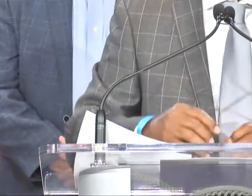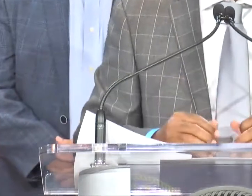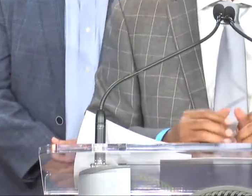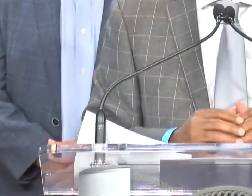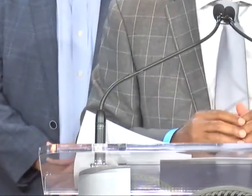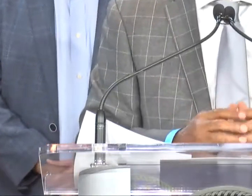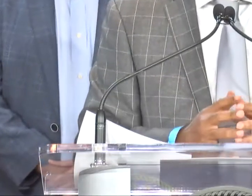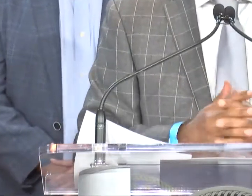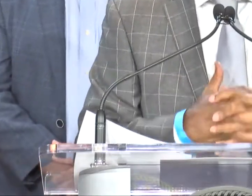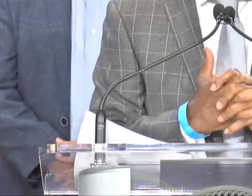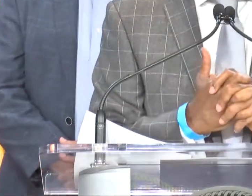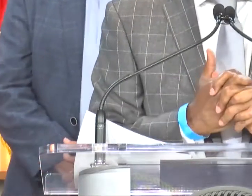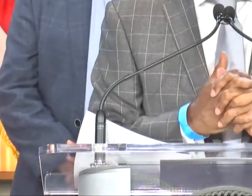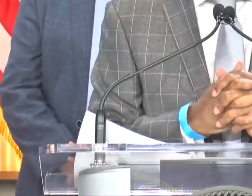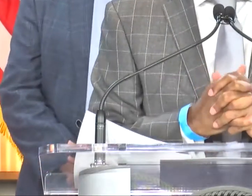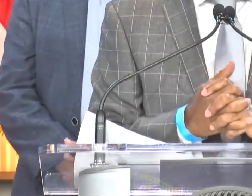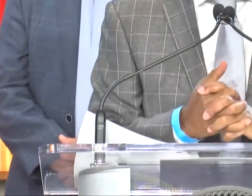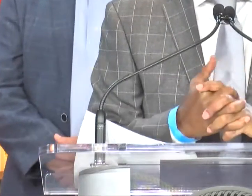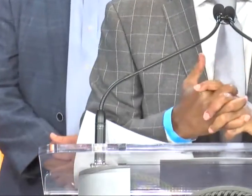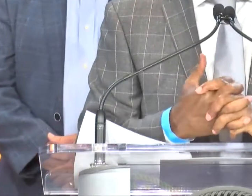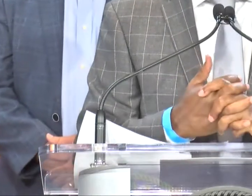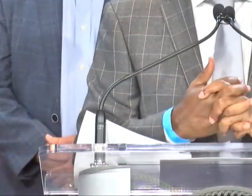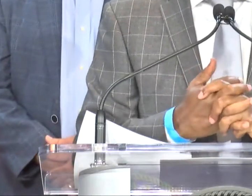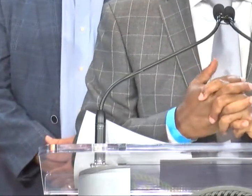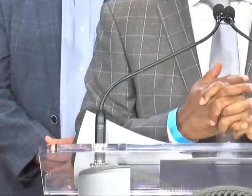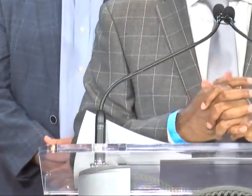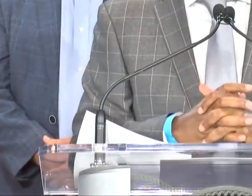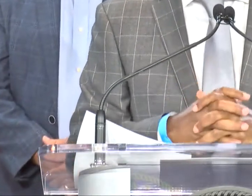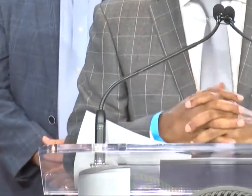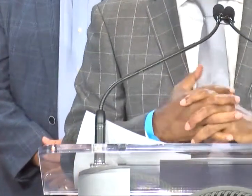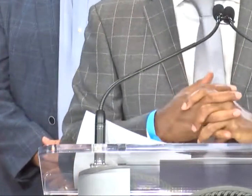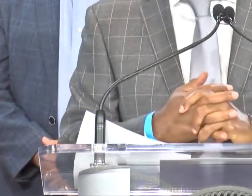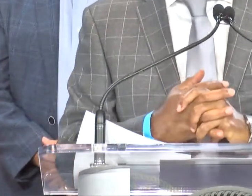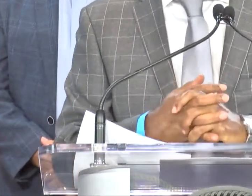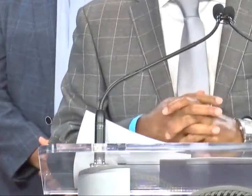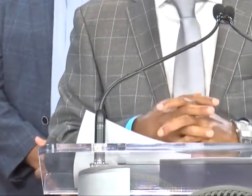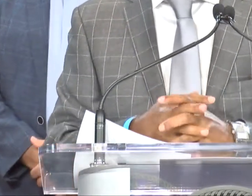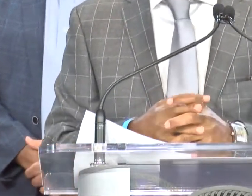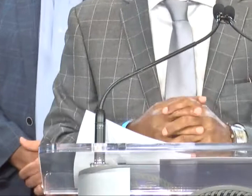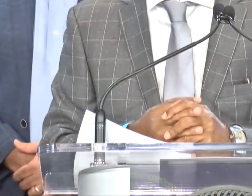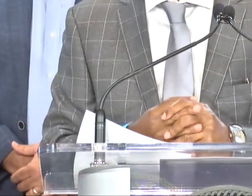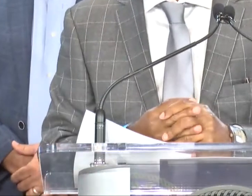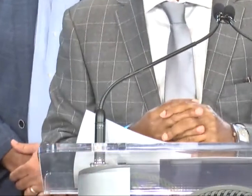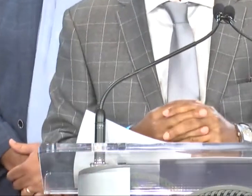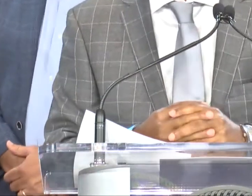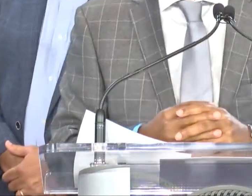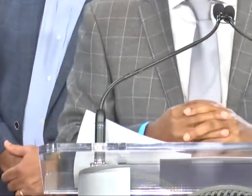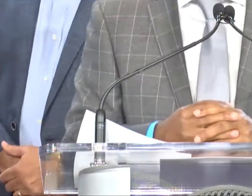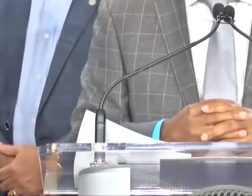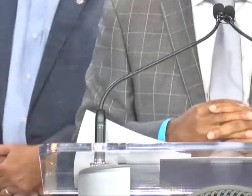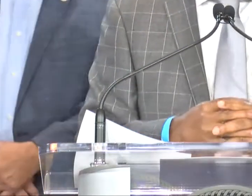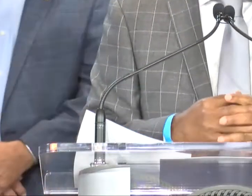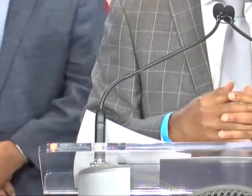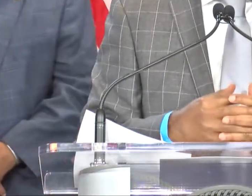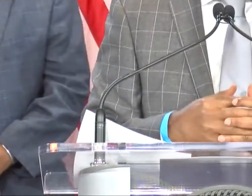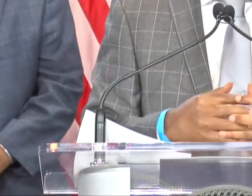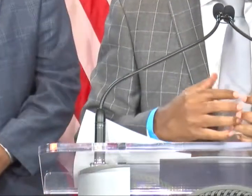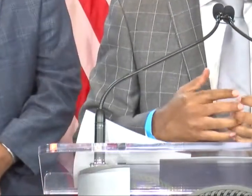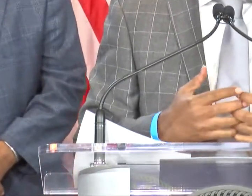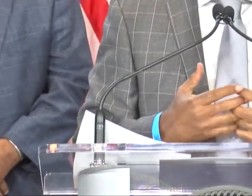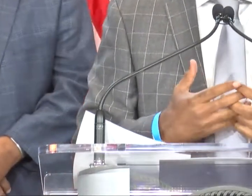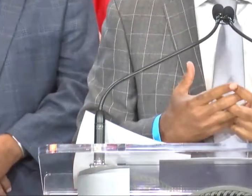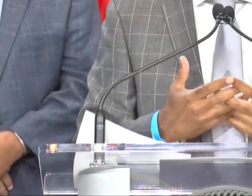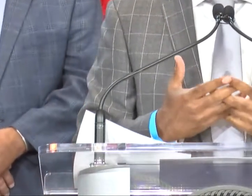B. And look, and this is in reference to the housing repair and reconstruction program. It is now under